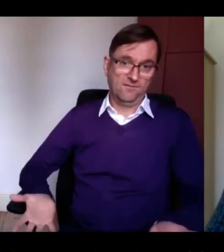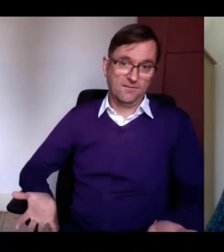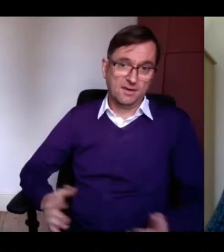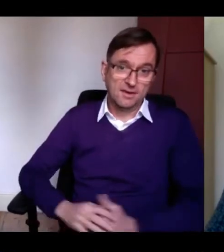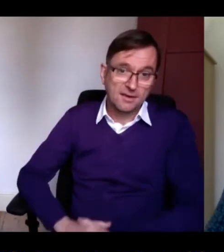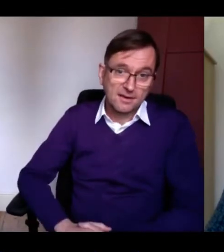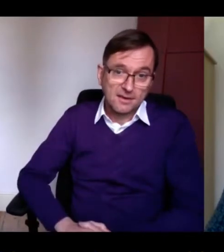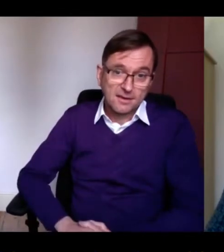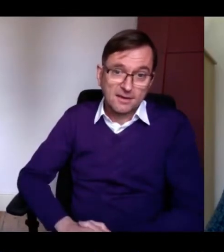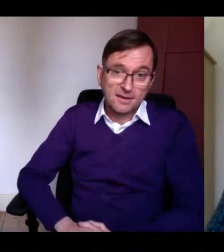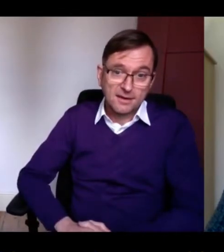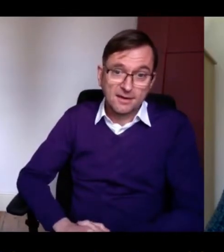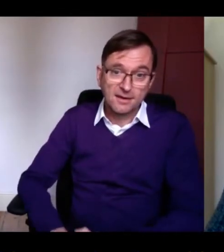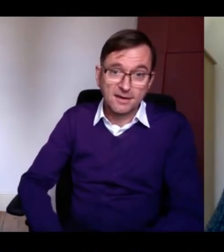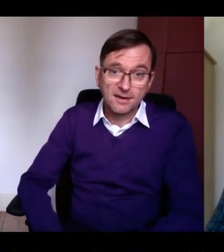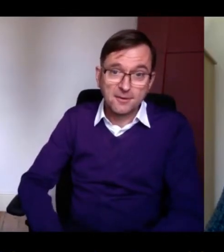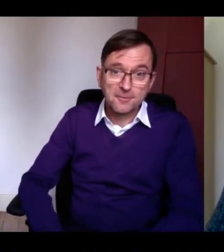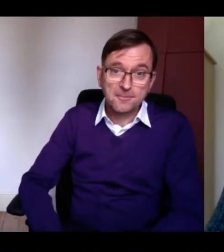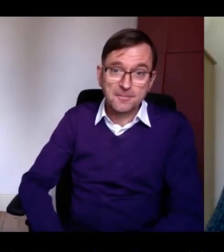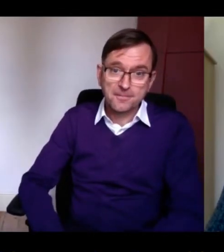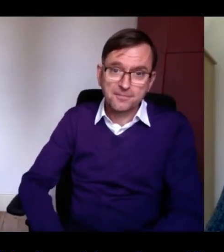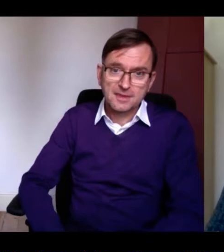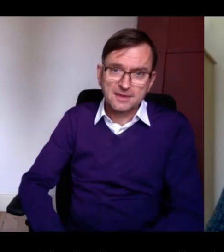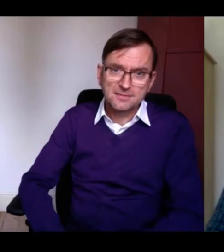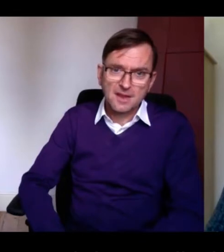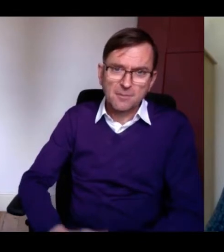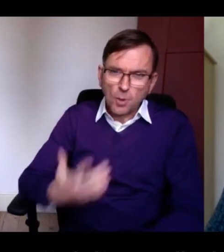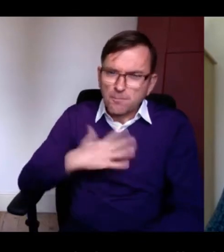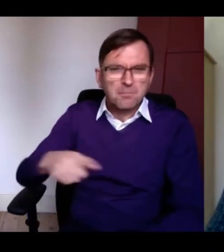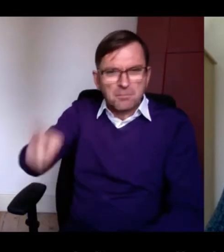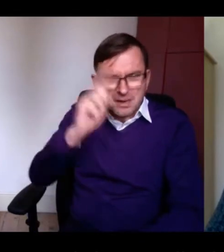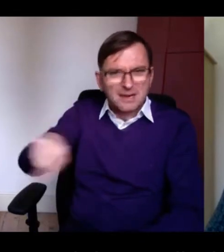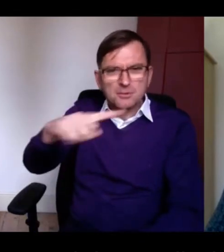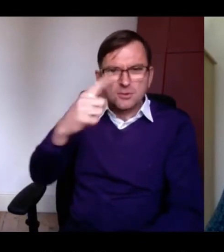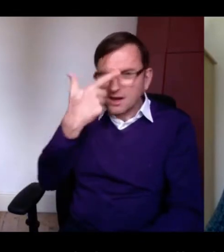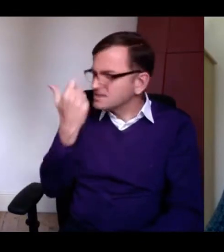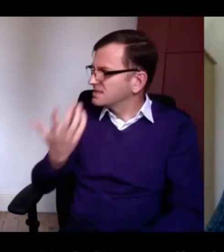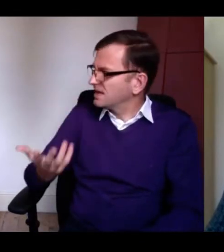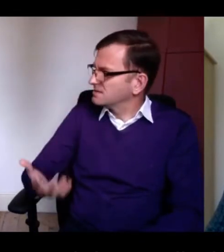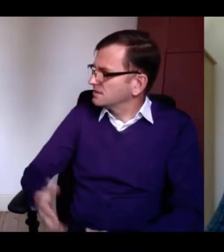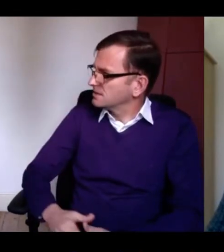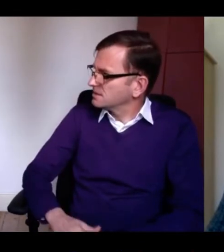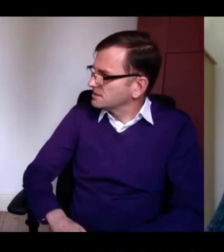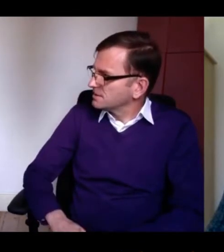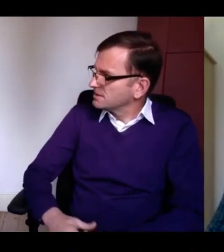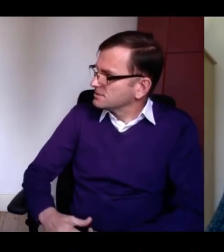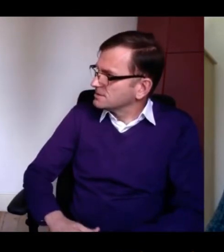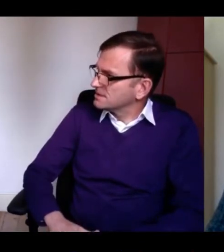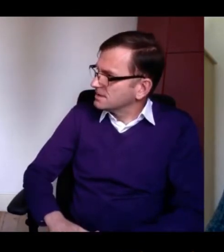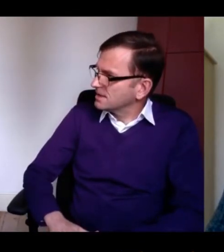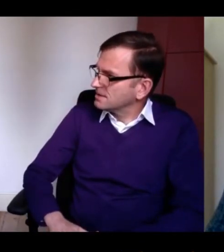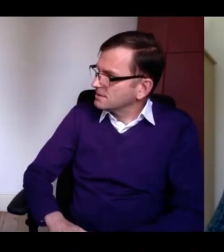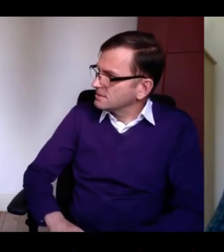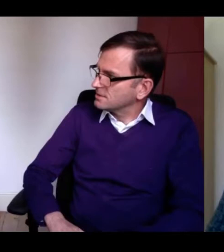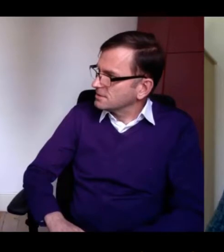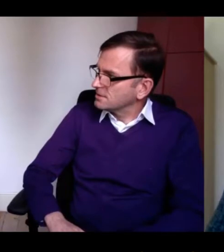I just like it on with my life. And that's what the video sort of said. Yeah. Now it's really nice that they're able to pull that off. And I wanted people to understand